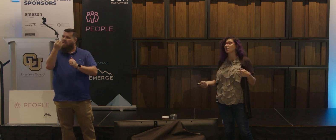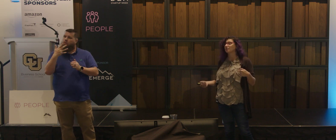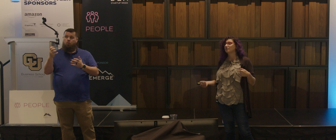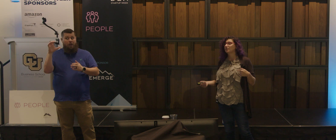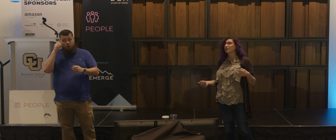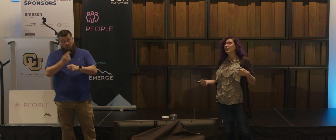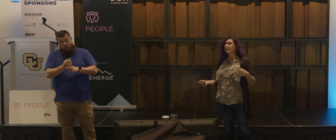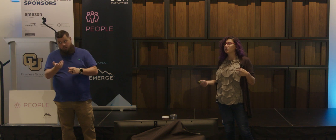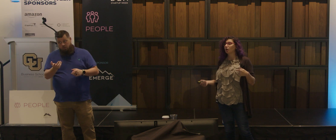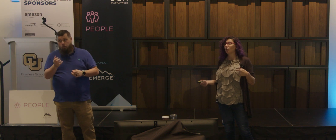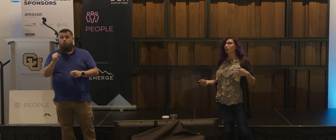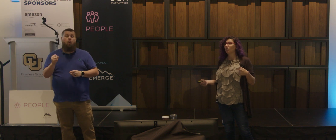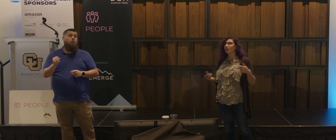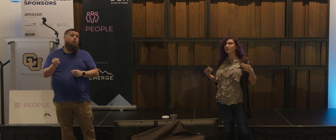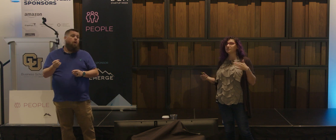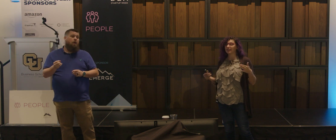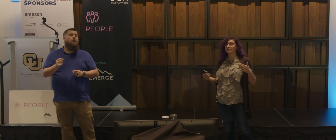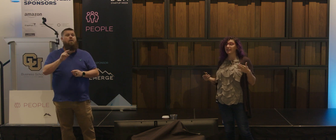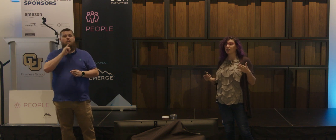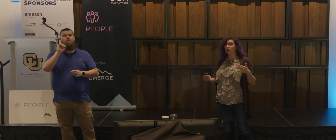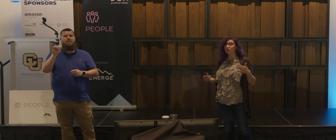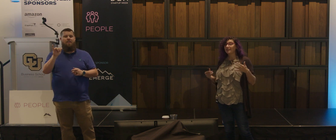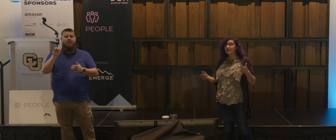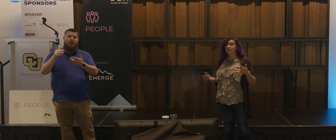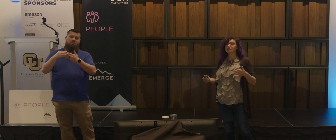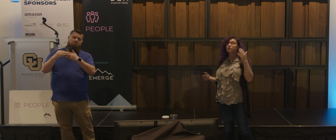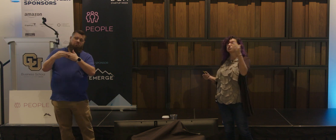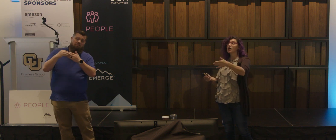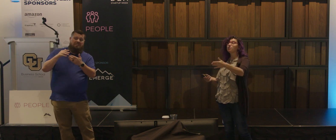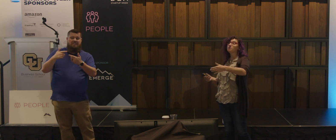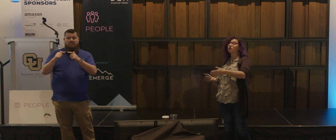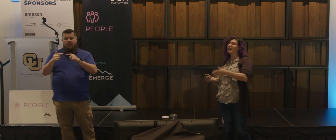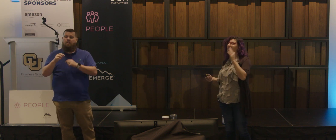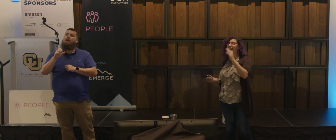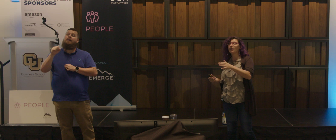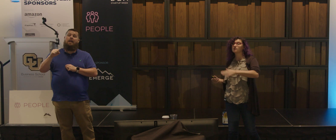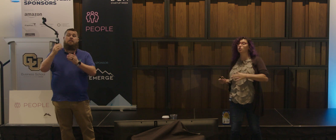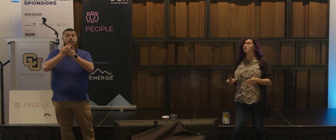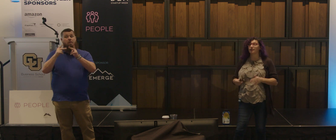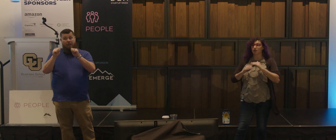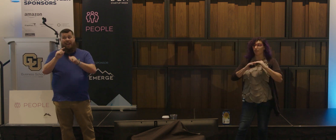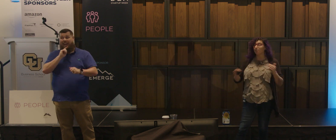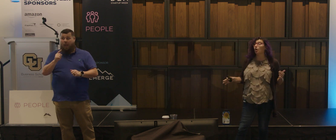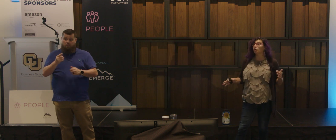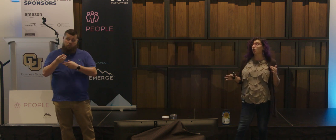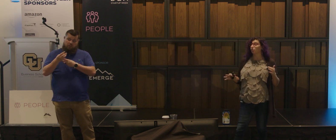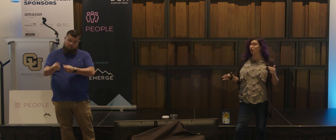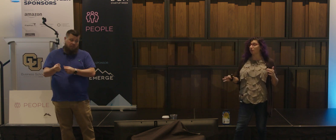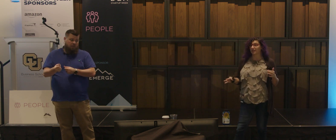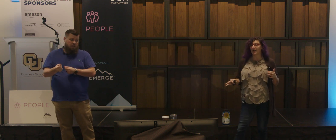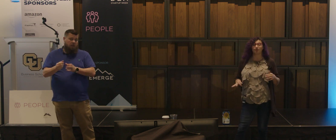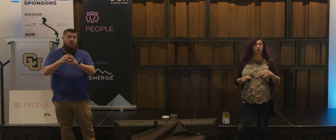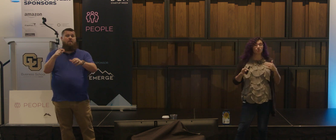want to hear. And so there is that give and take of, yes, some people can absolutely spend a